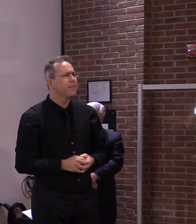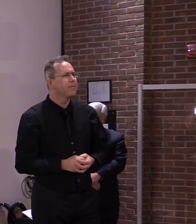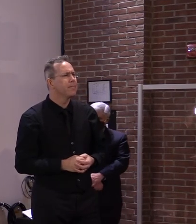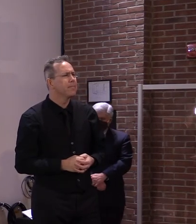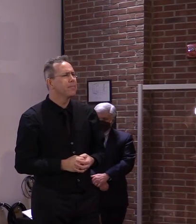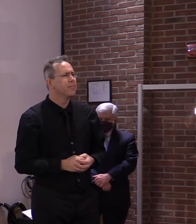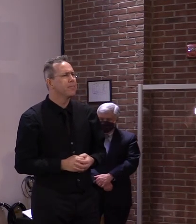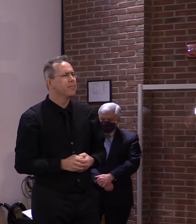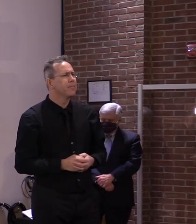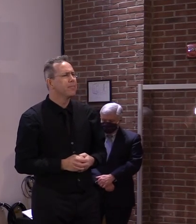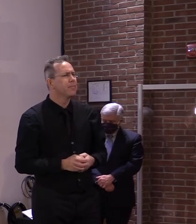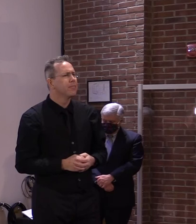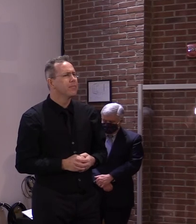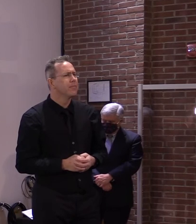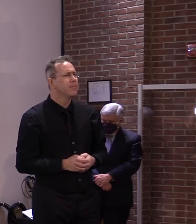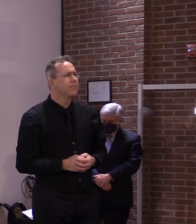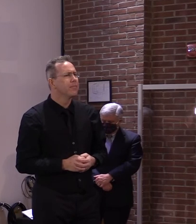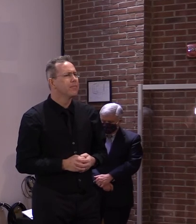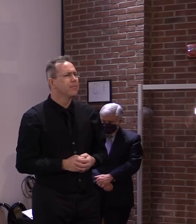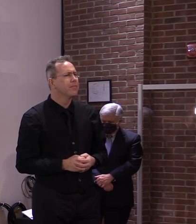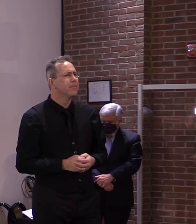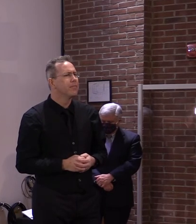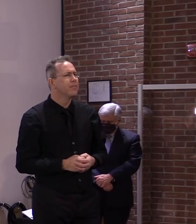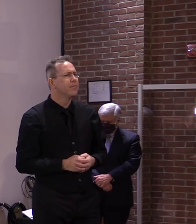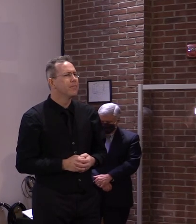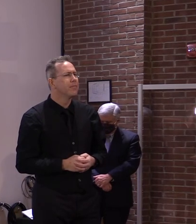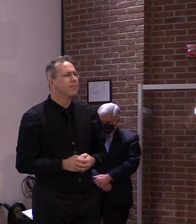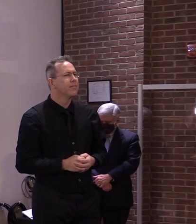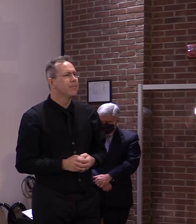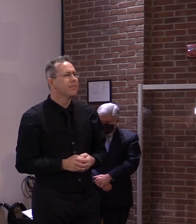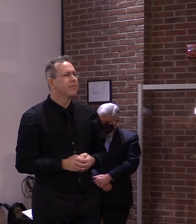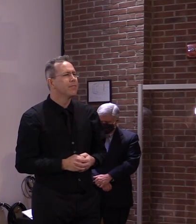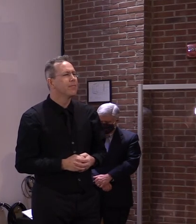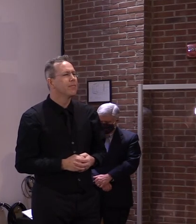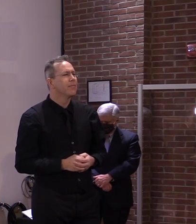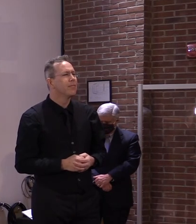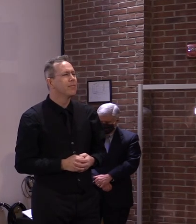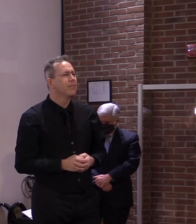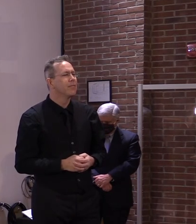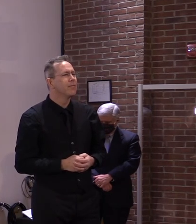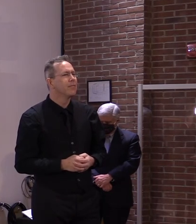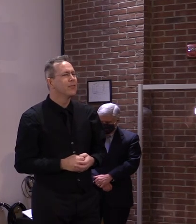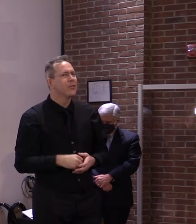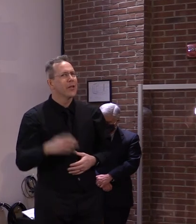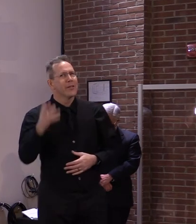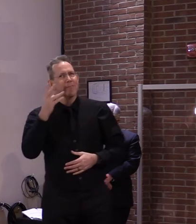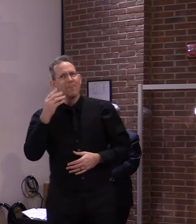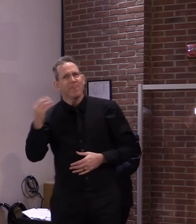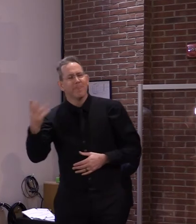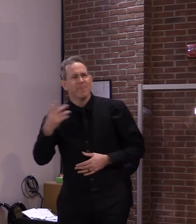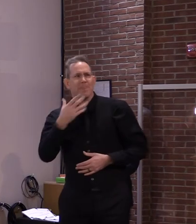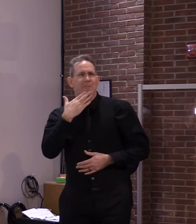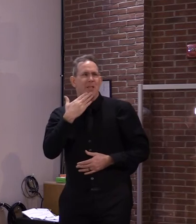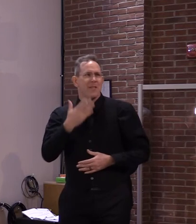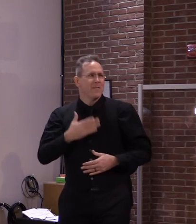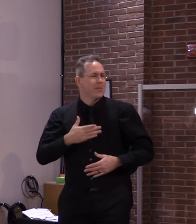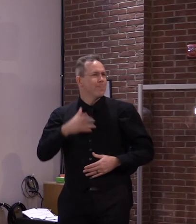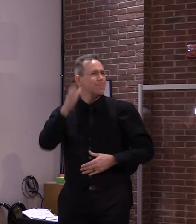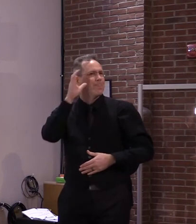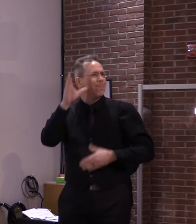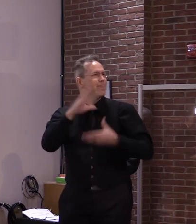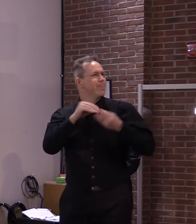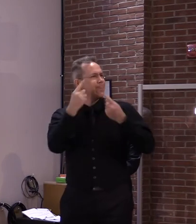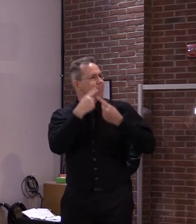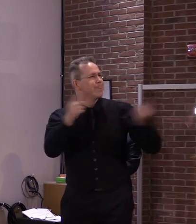on youth competitive indoor sports activities uh which are really essential to the physical and mental health of our kids but my question is